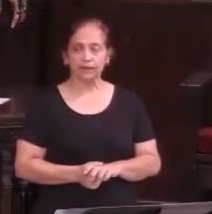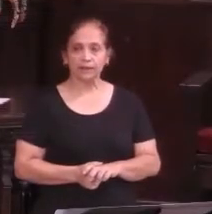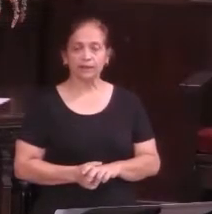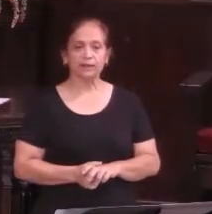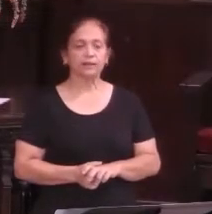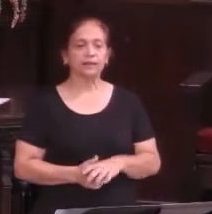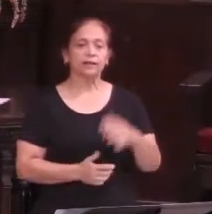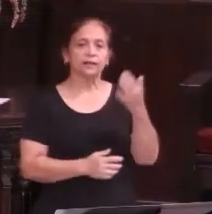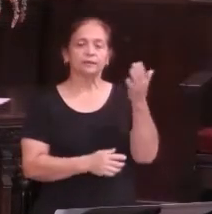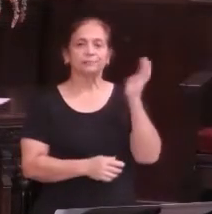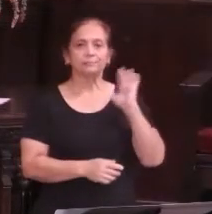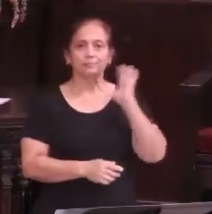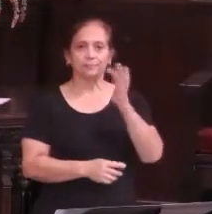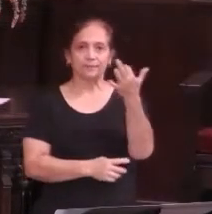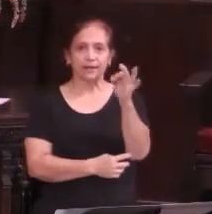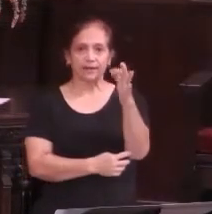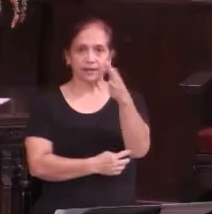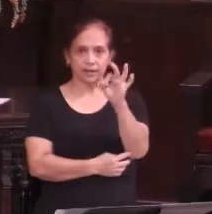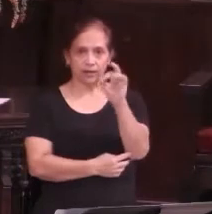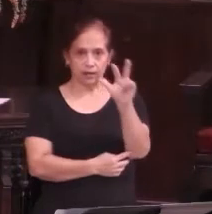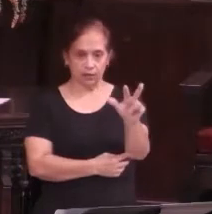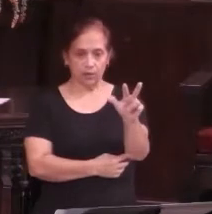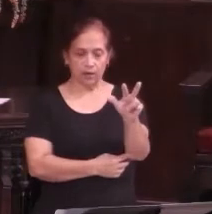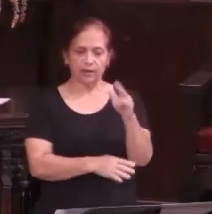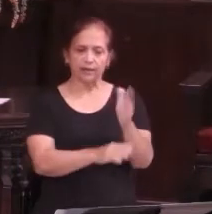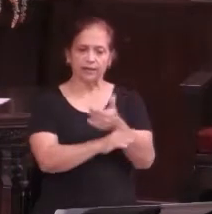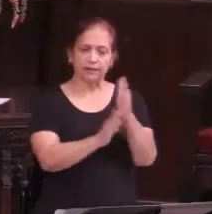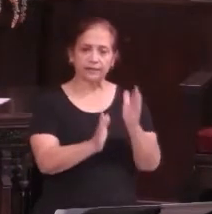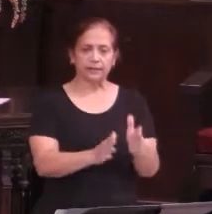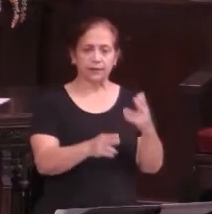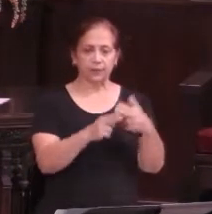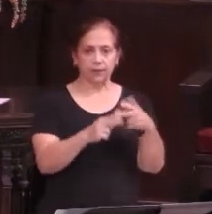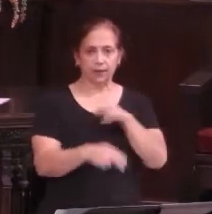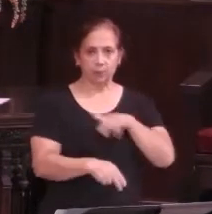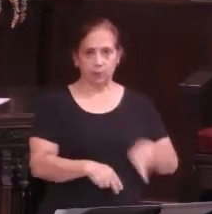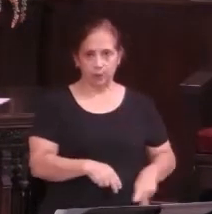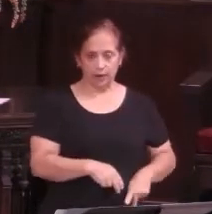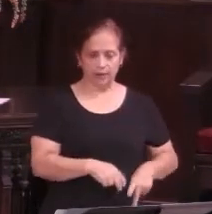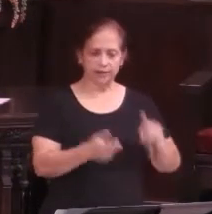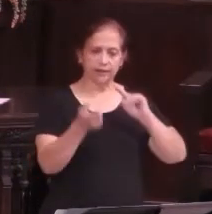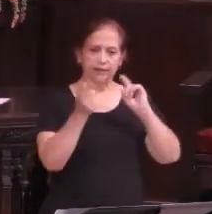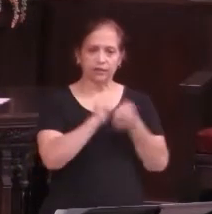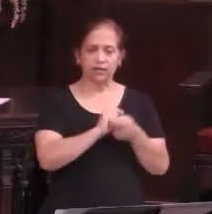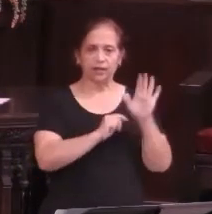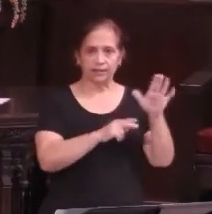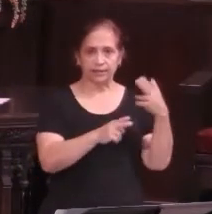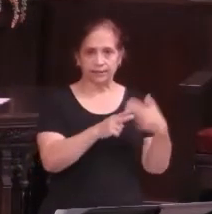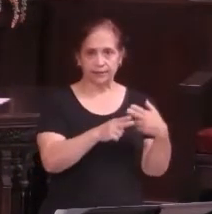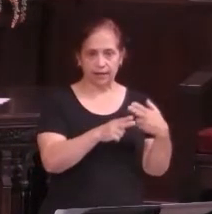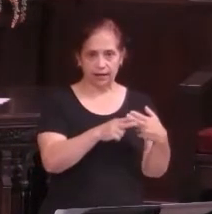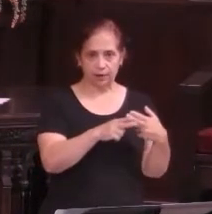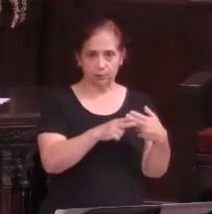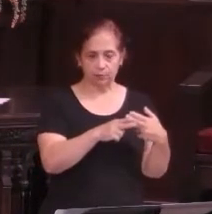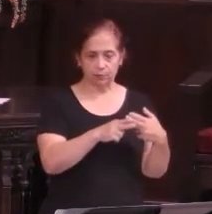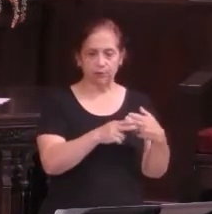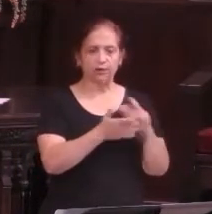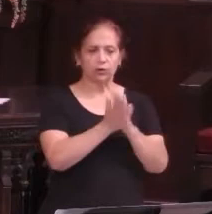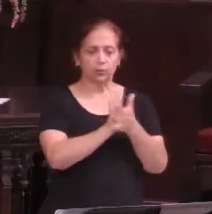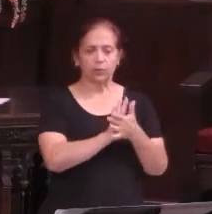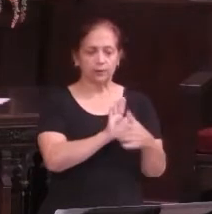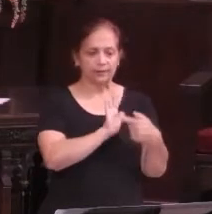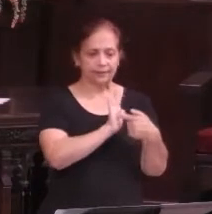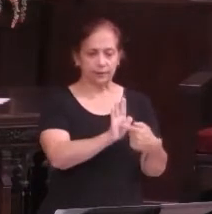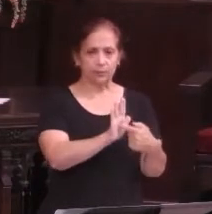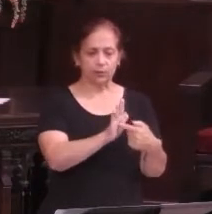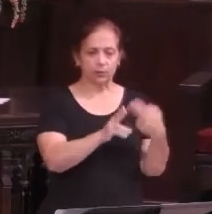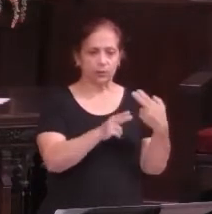evermore. In 1993, the singer Prince changed his name to a symbol